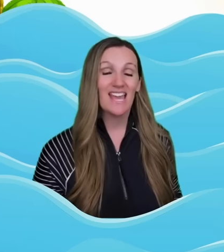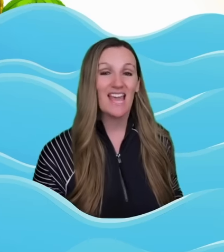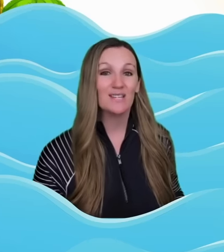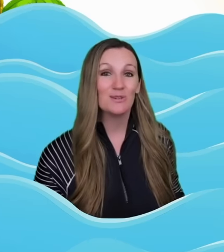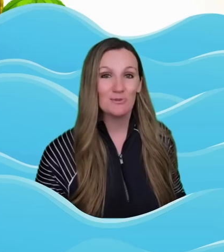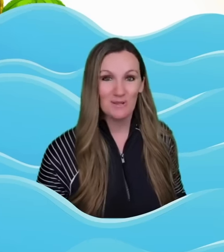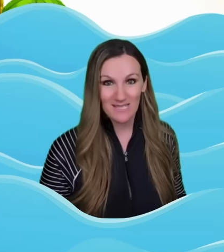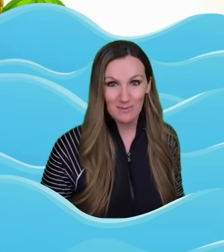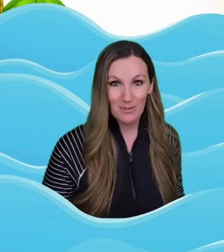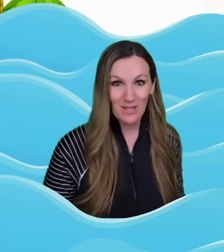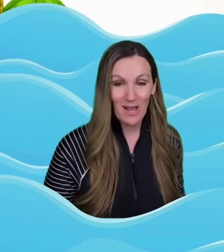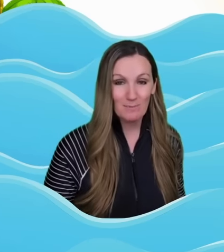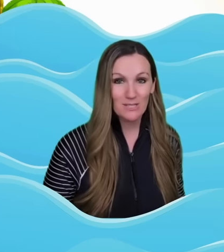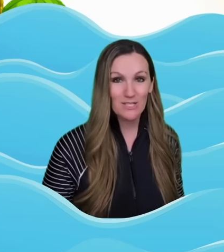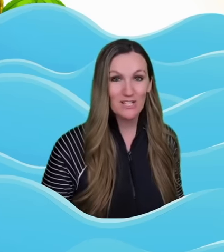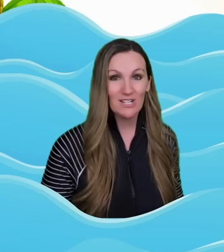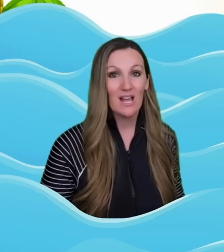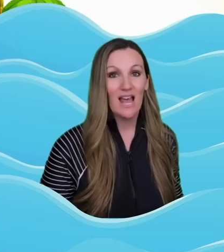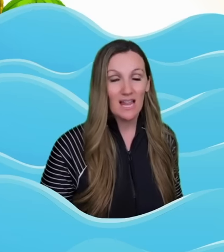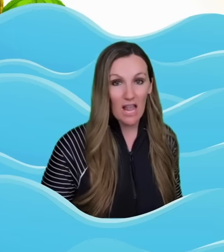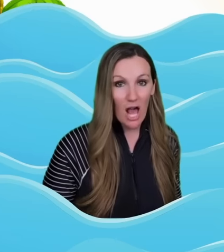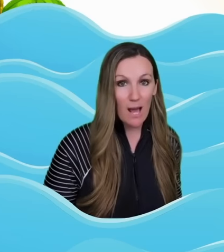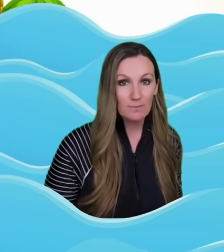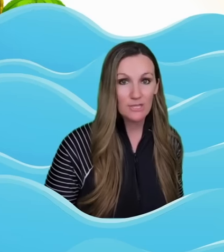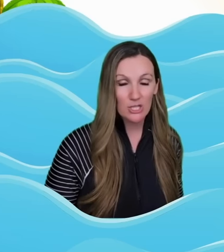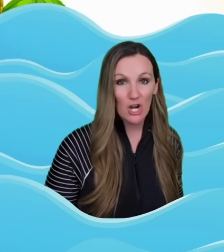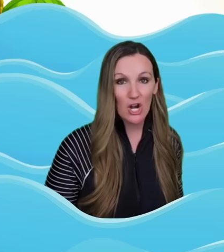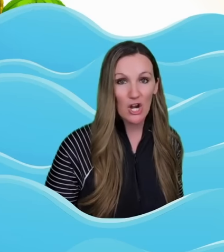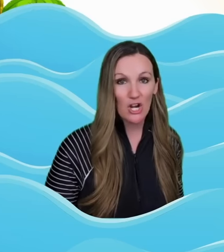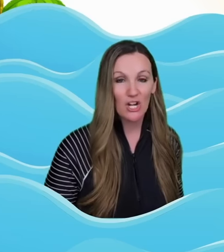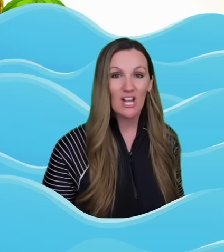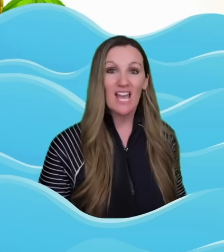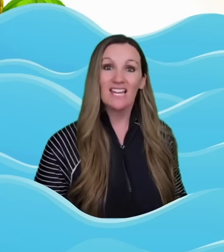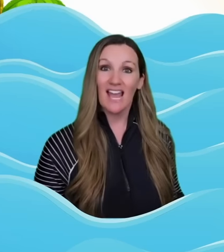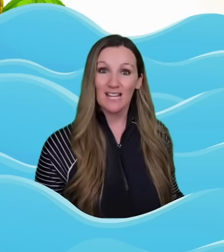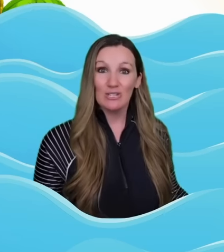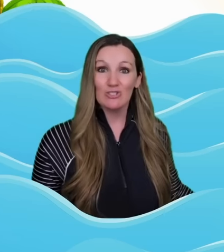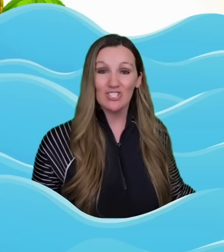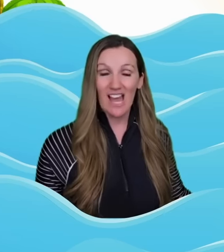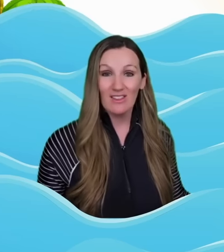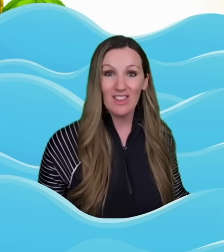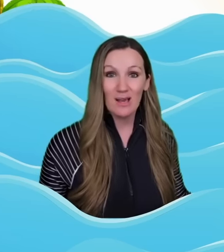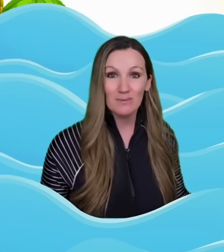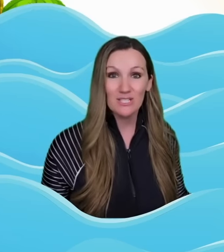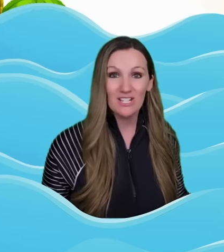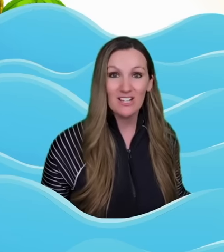you whisper lobster? Lobster. Can you shout lobster?